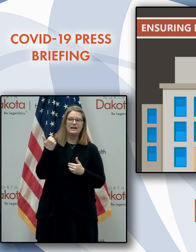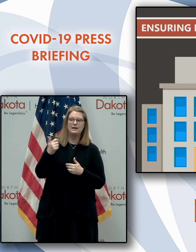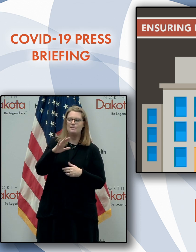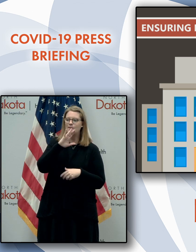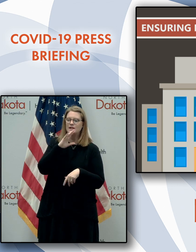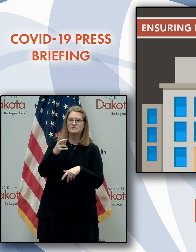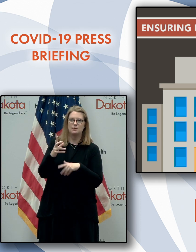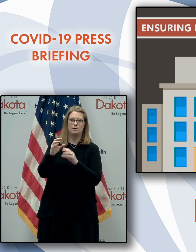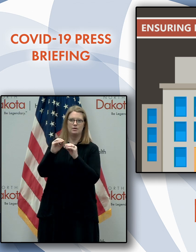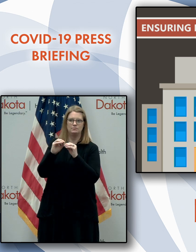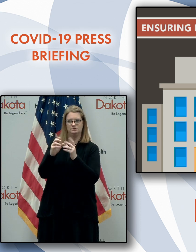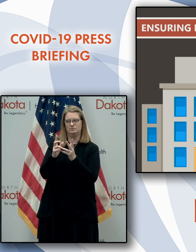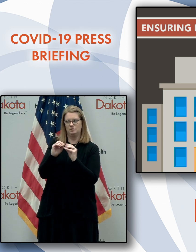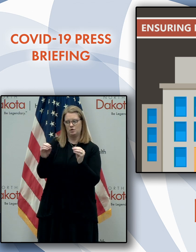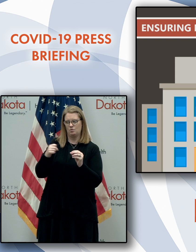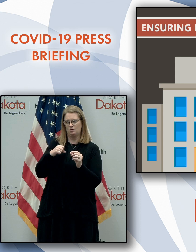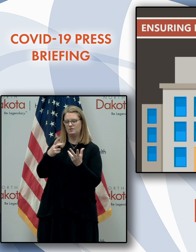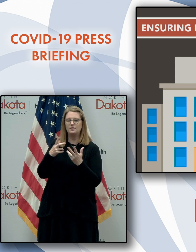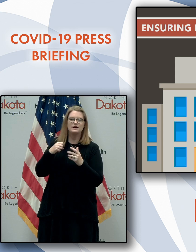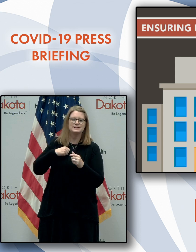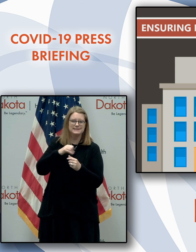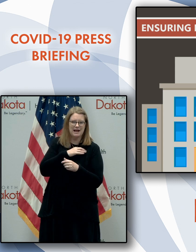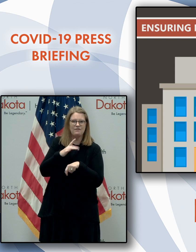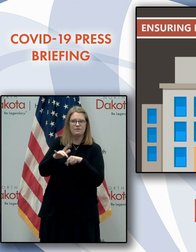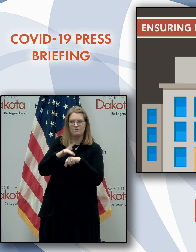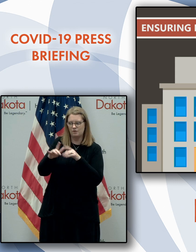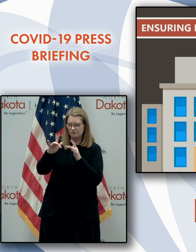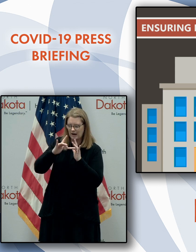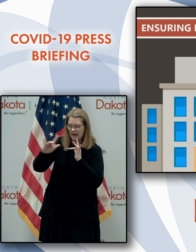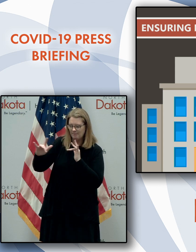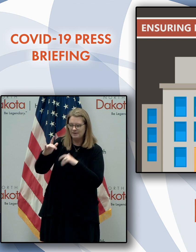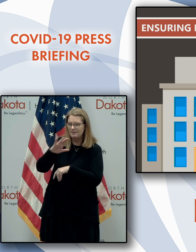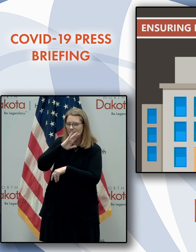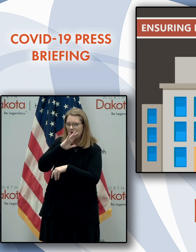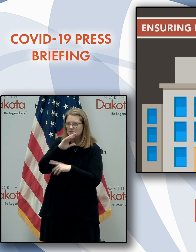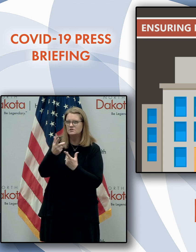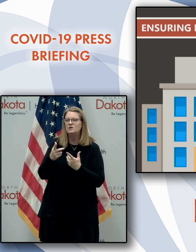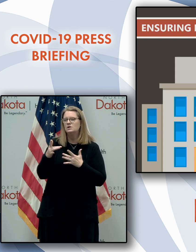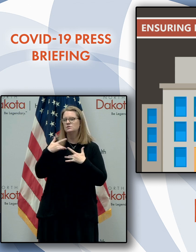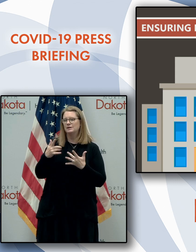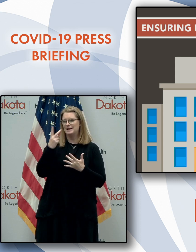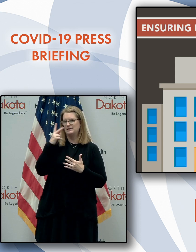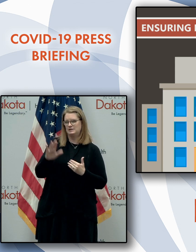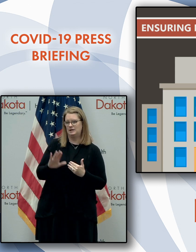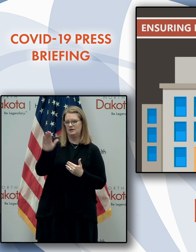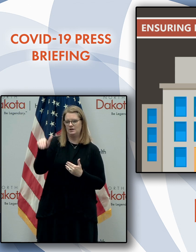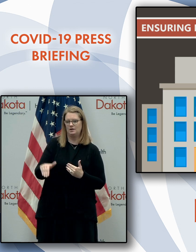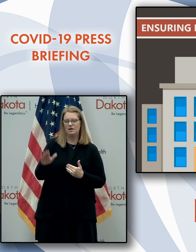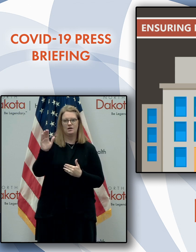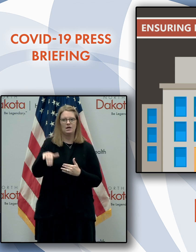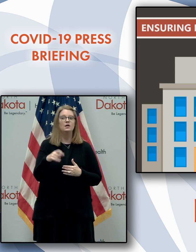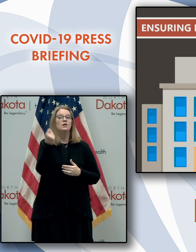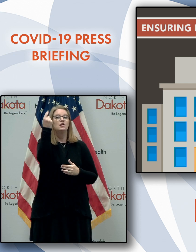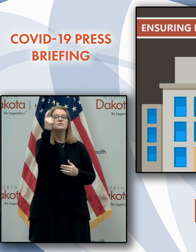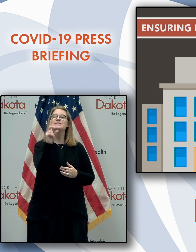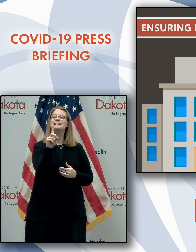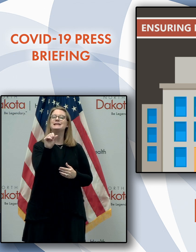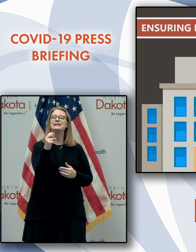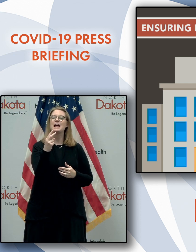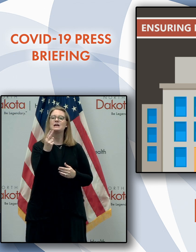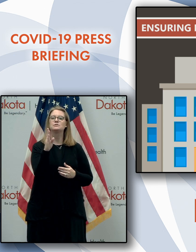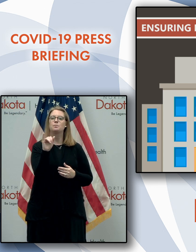model. And so we do see staffed beds go up and down. We have updated our dashboard